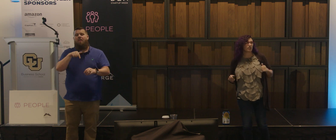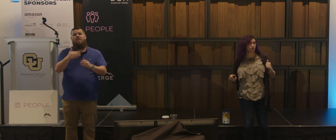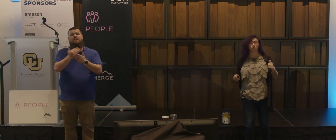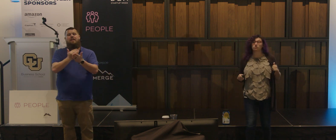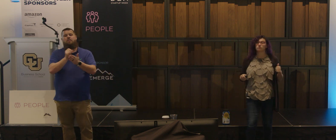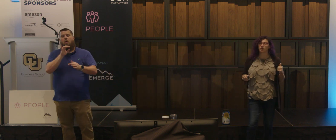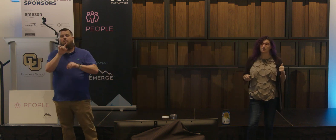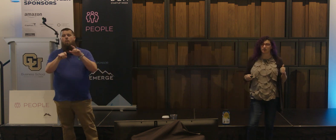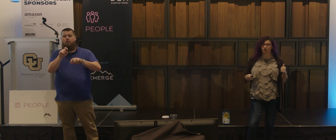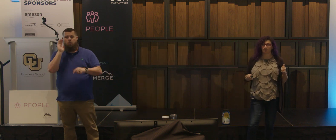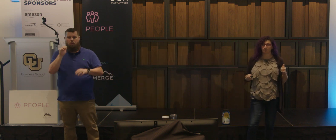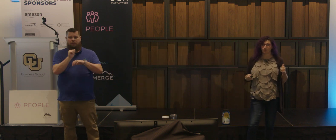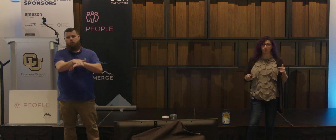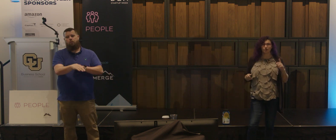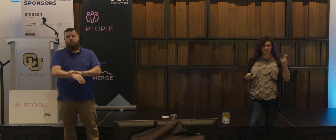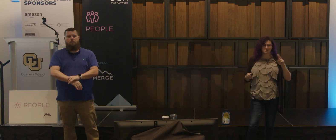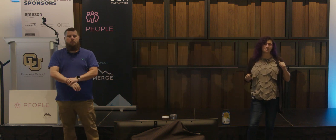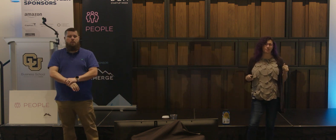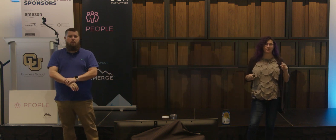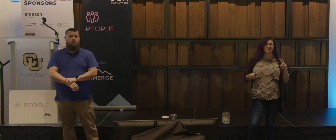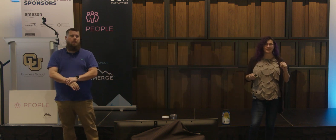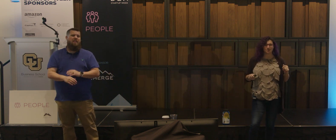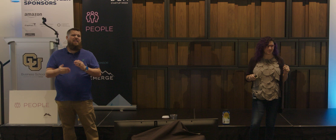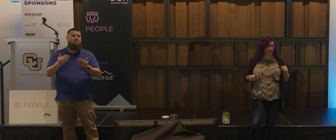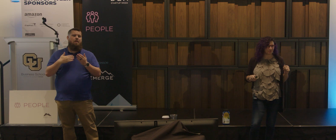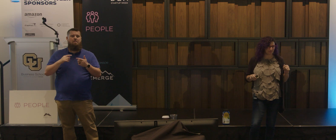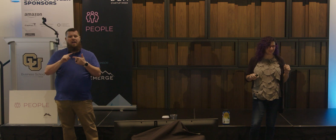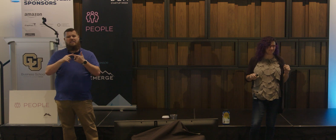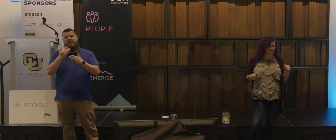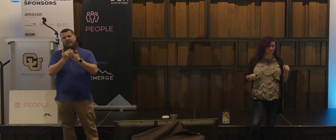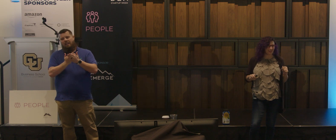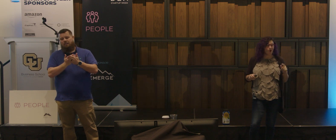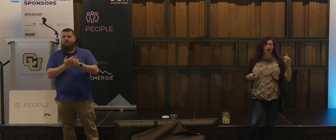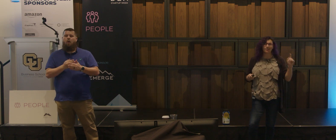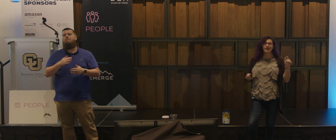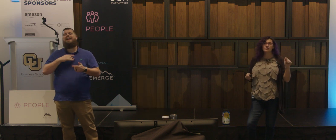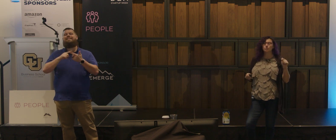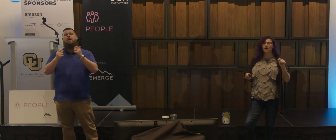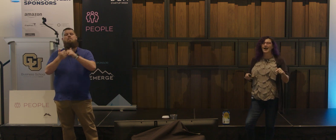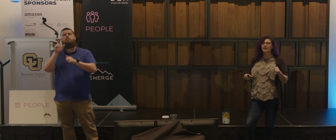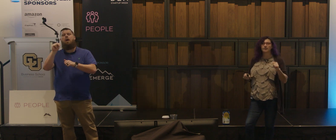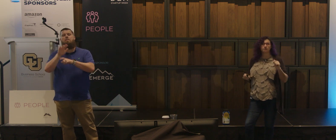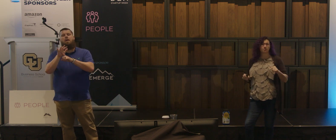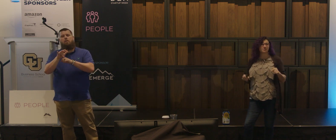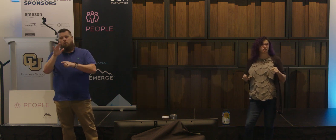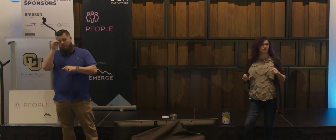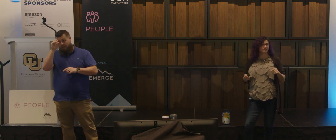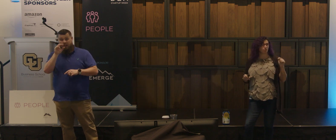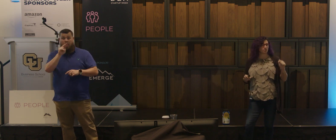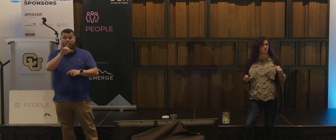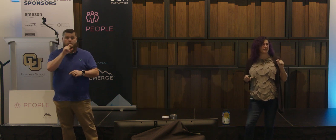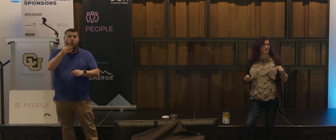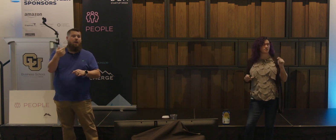of interview questions we're going to send you, this is probably my second most unpopular opinion. Unless you are hiring for a